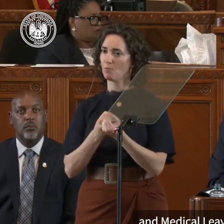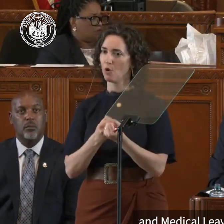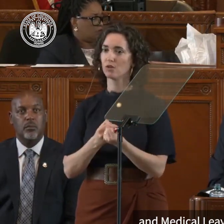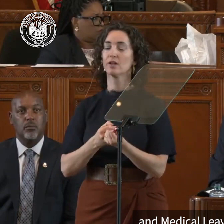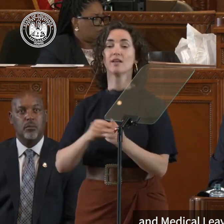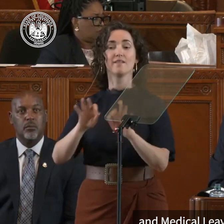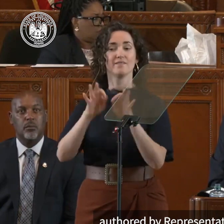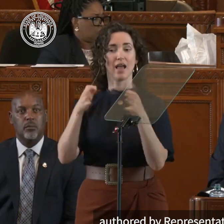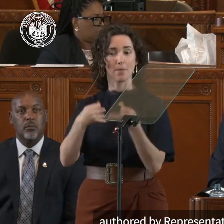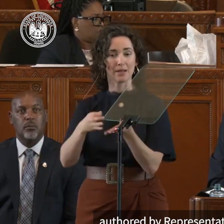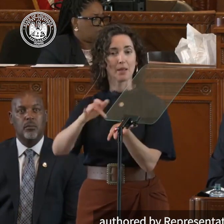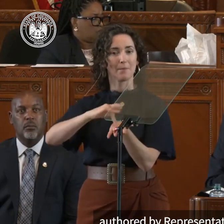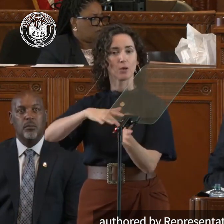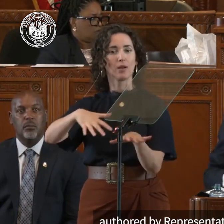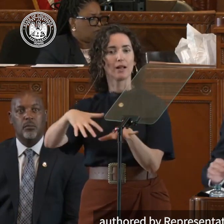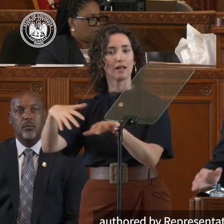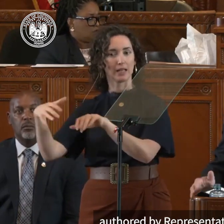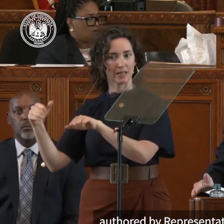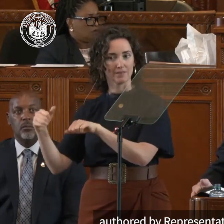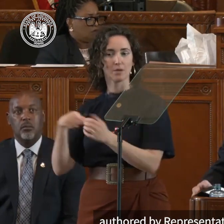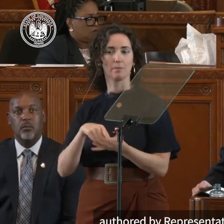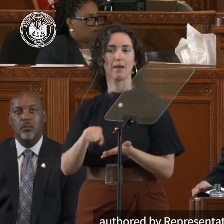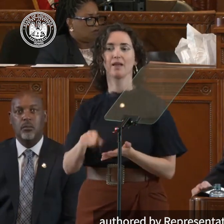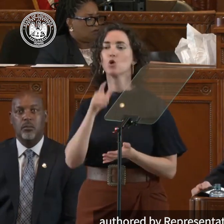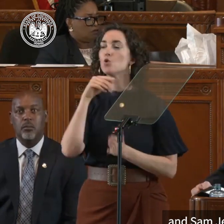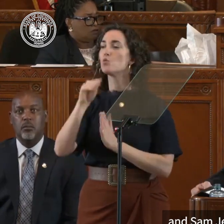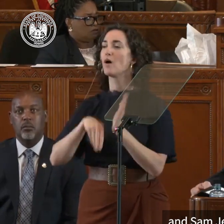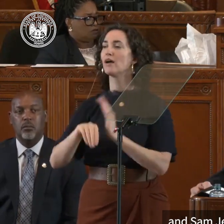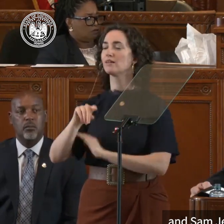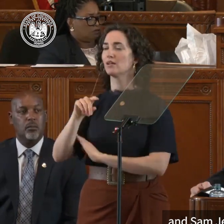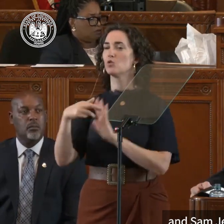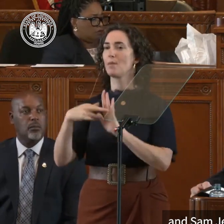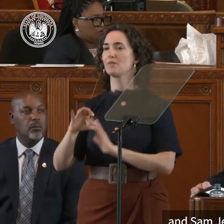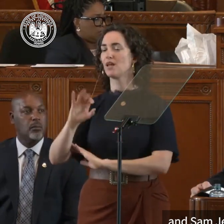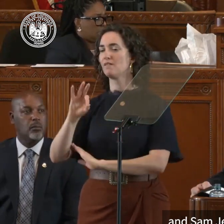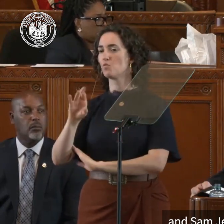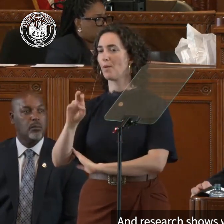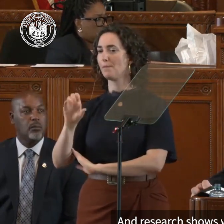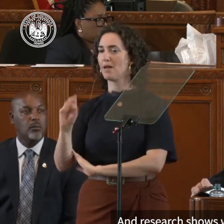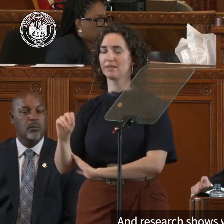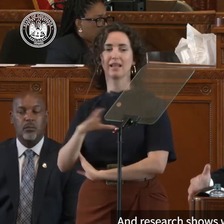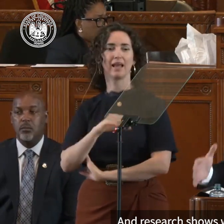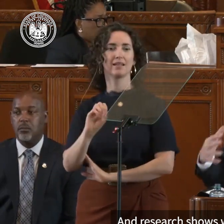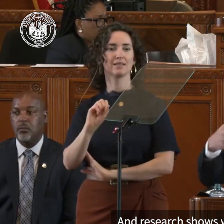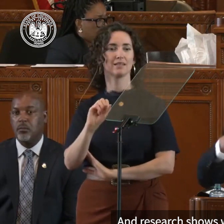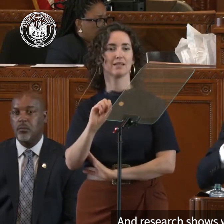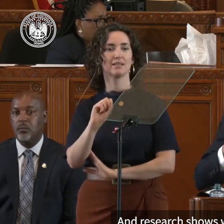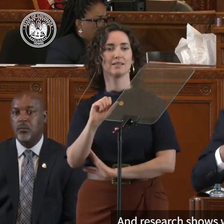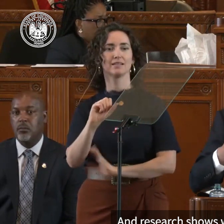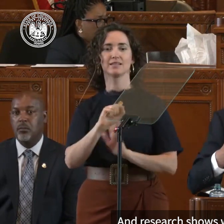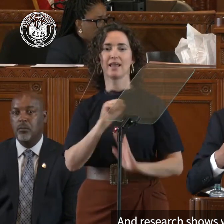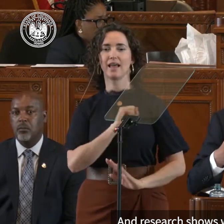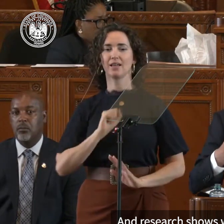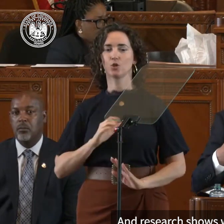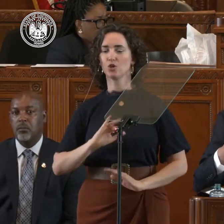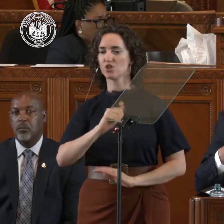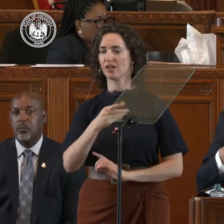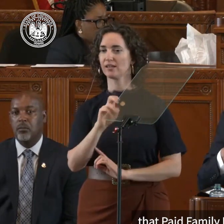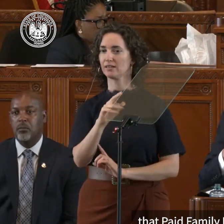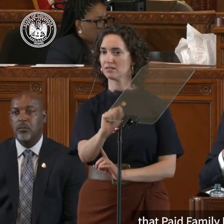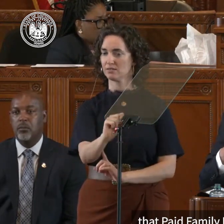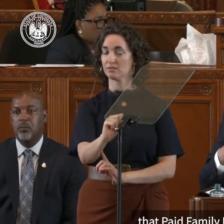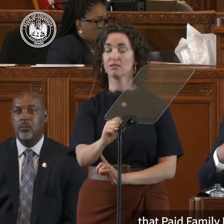medical leave legislation authored by Representatives Amy Freeman and Sam Jenkins. And research shows what we all